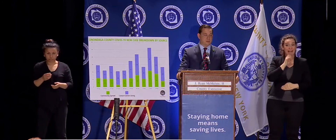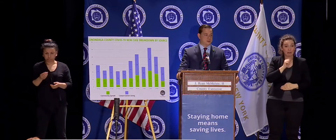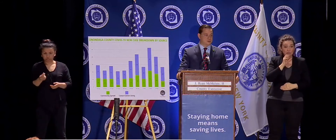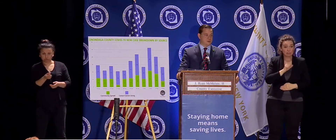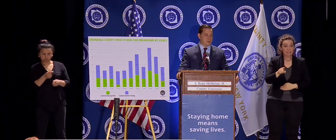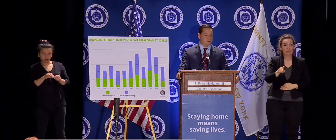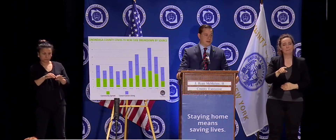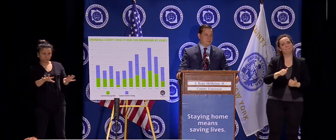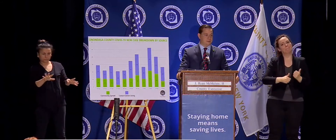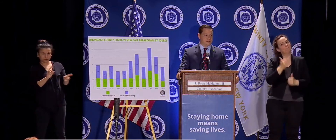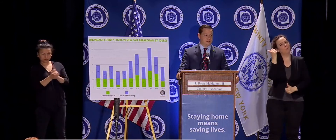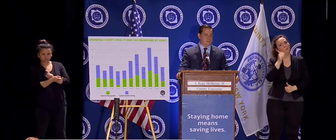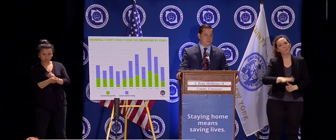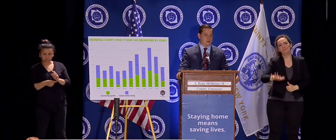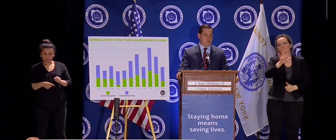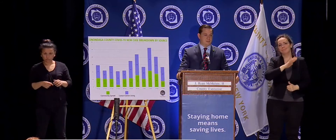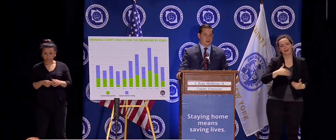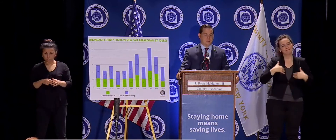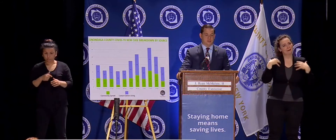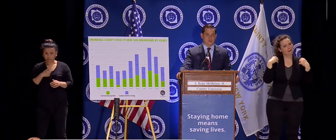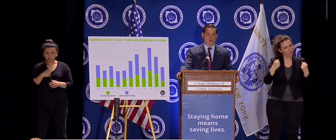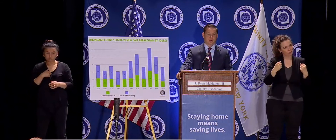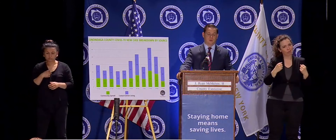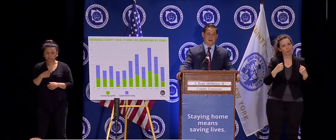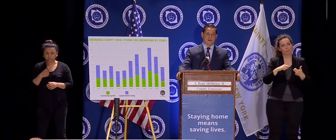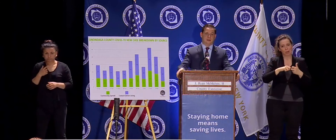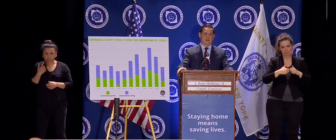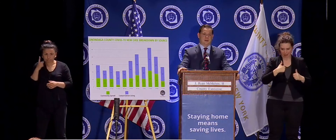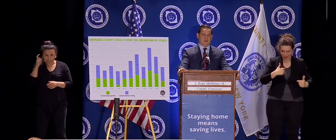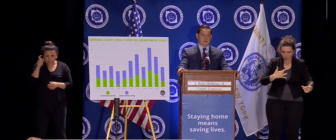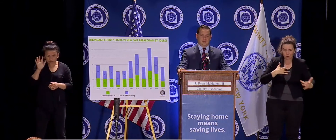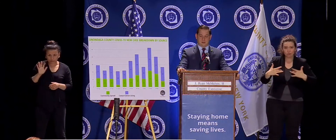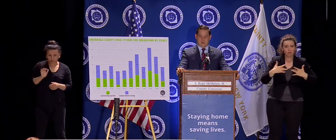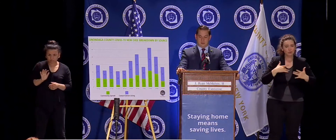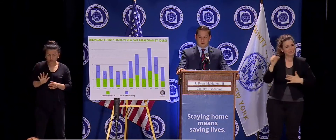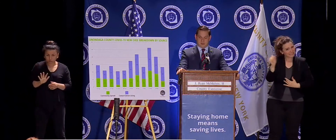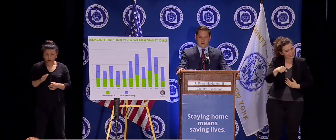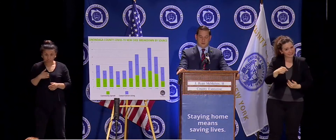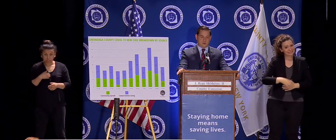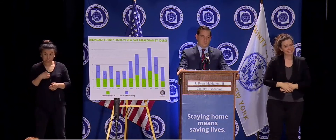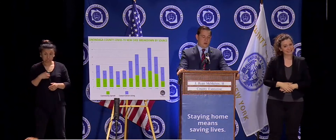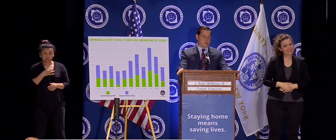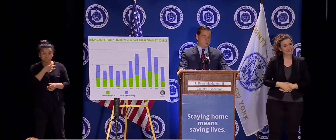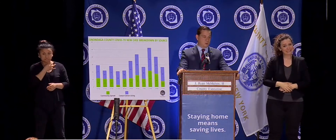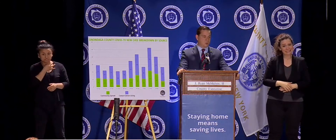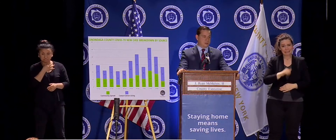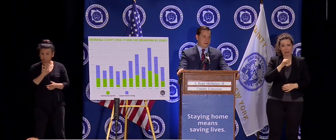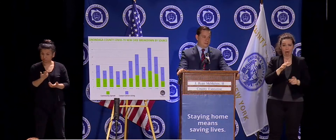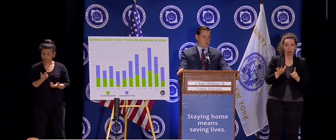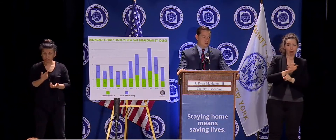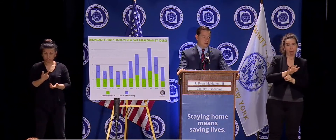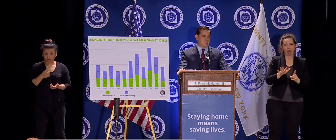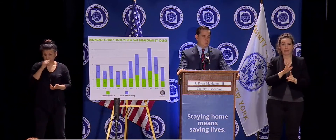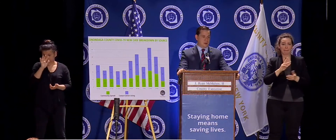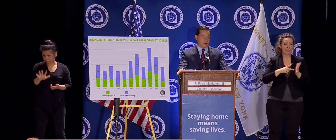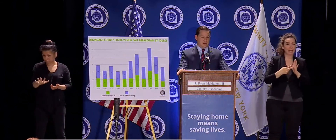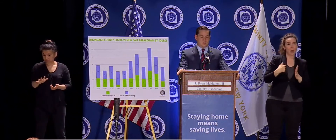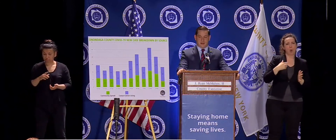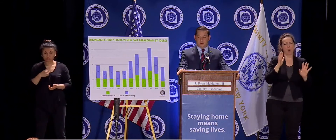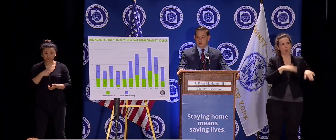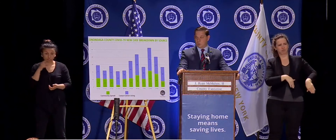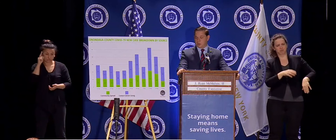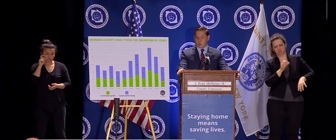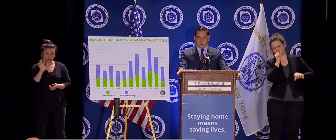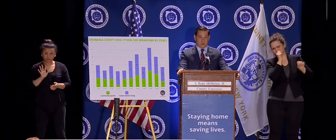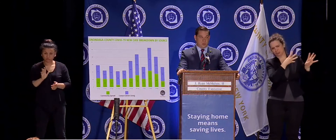I'm really concerned about that, and I'm not going to sugarcoat that. It's a concern. That's why we did what we did. Our